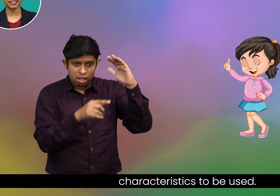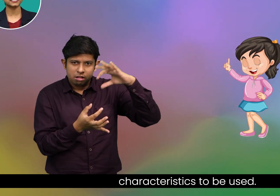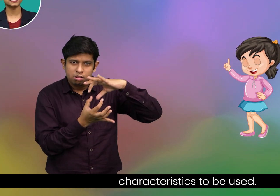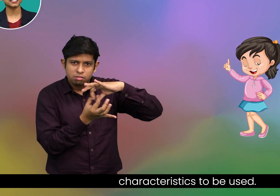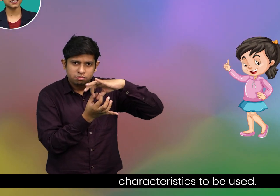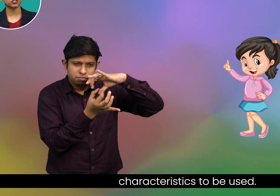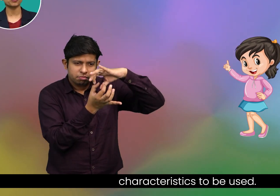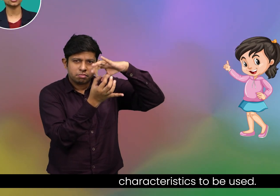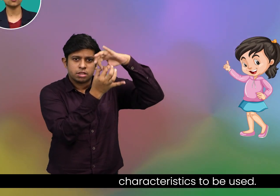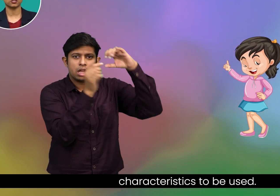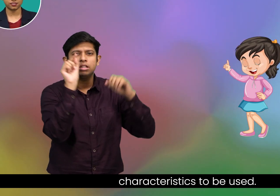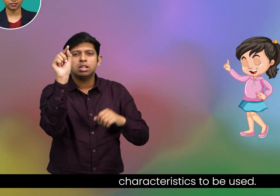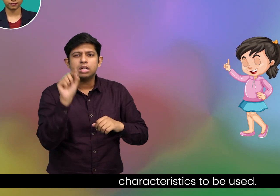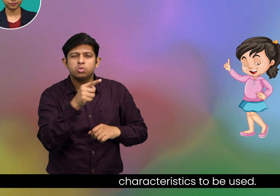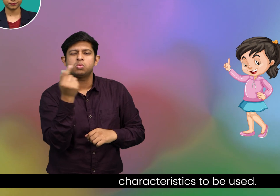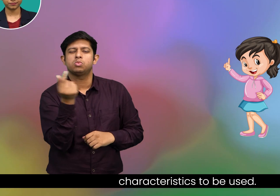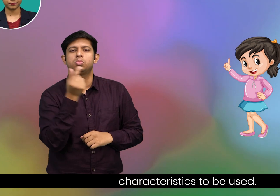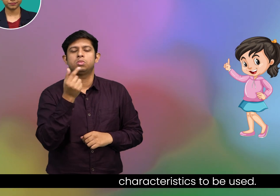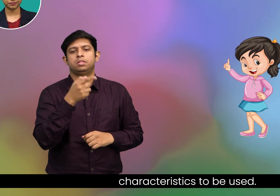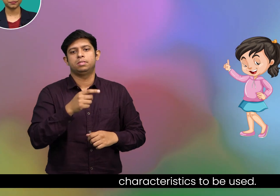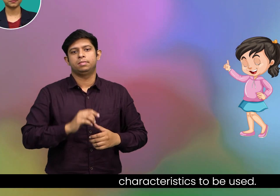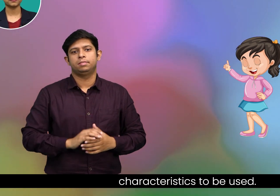related characteristics to be used.